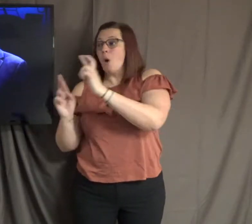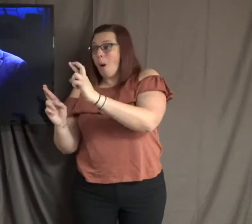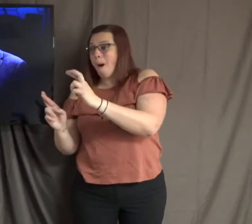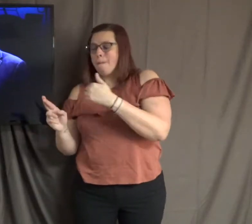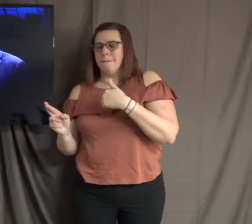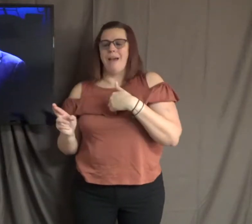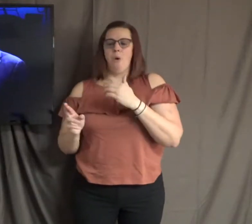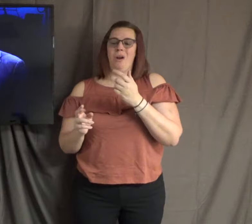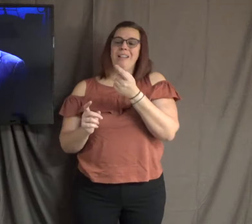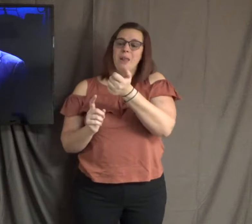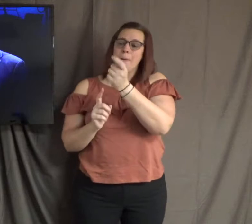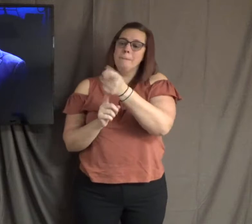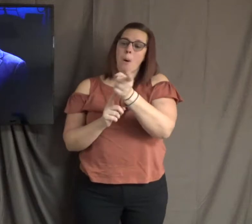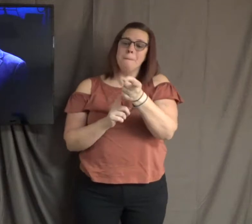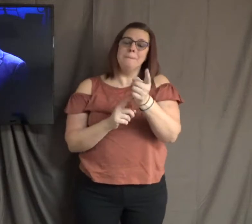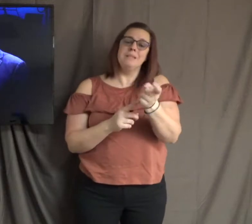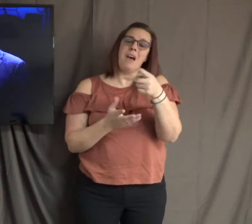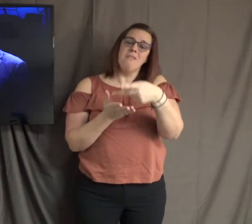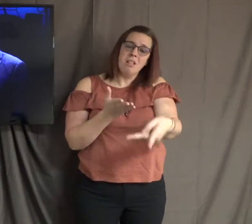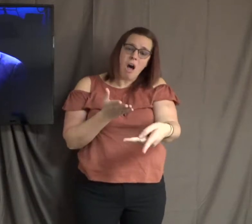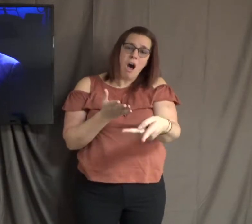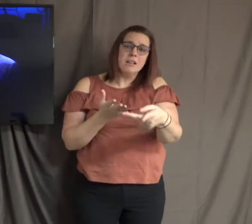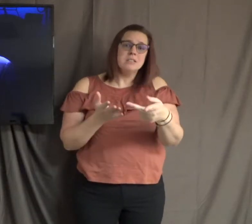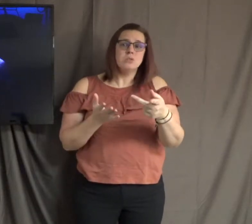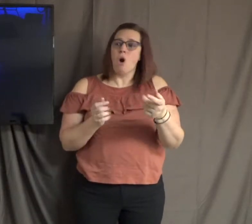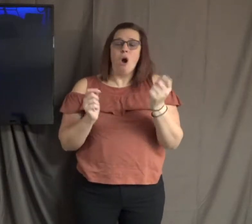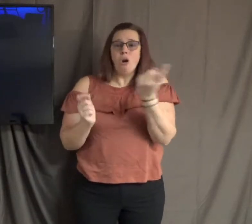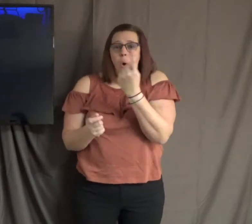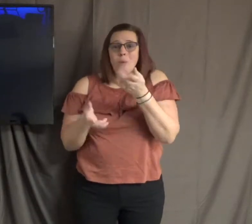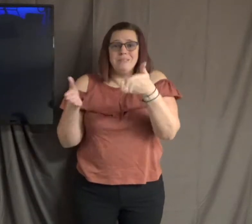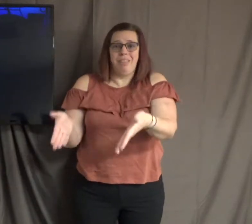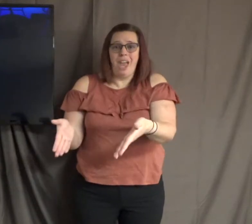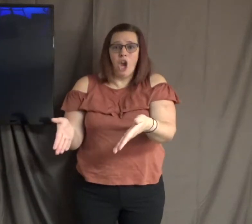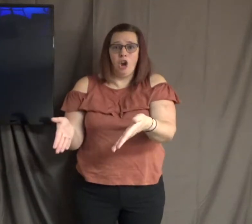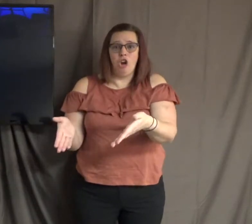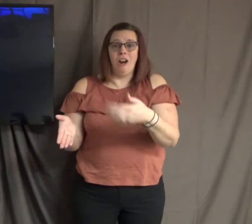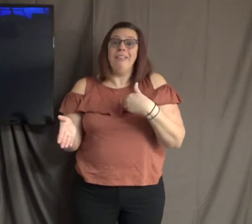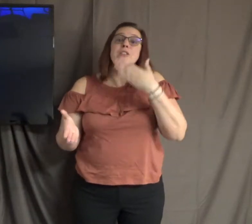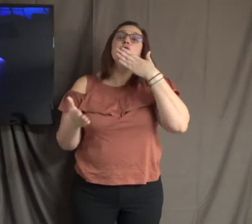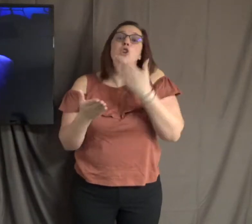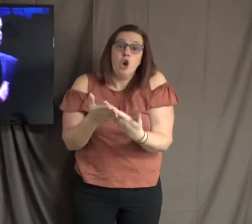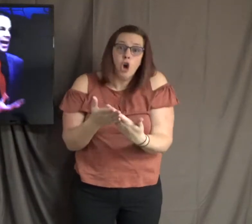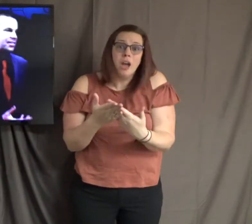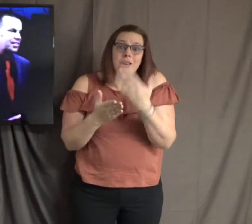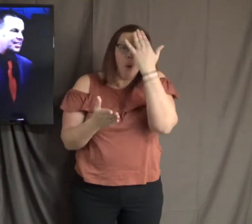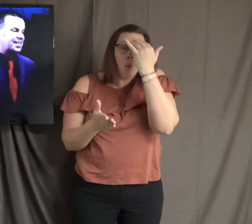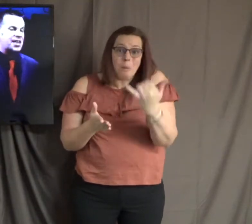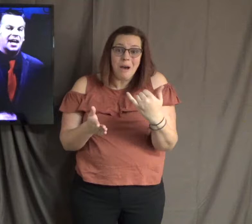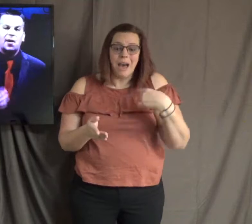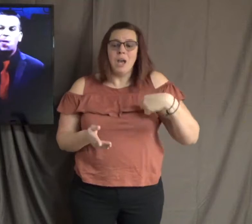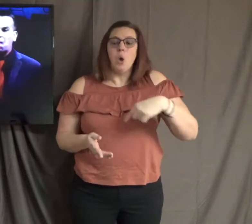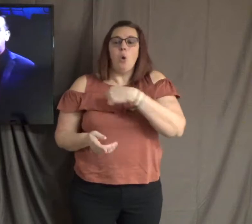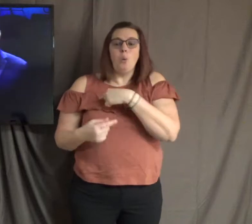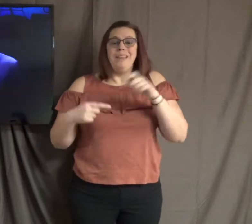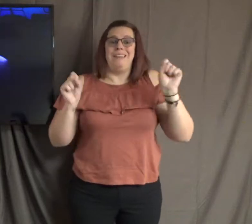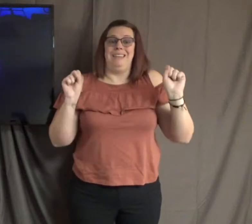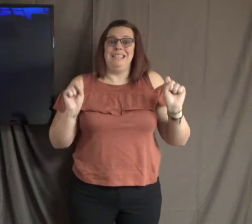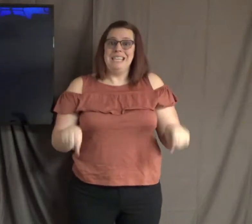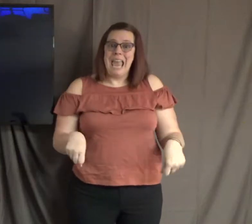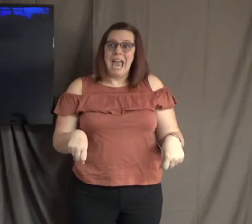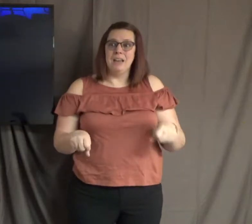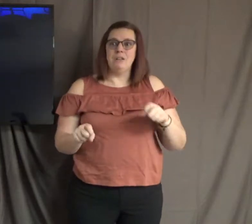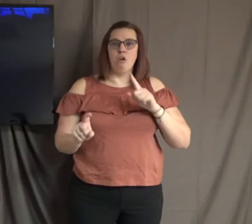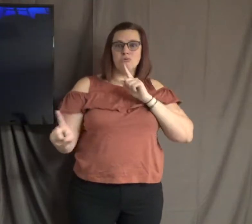thing because we can respond to them and remember that breath, that hope,